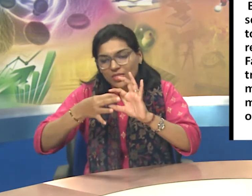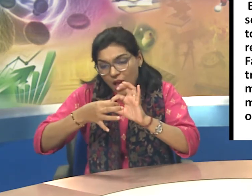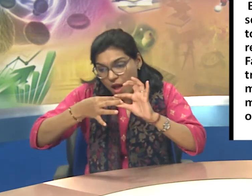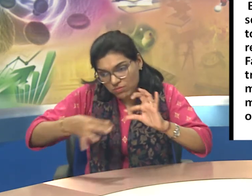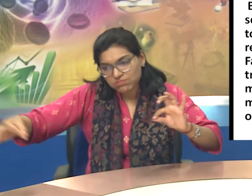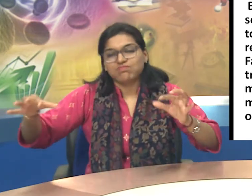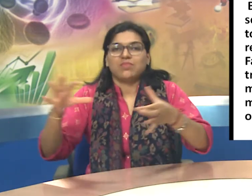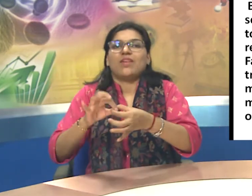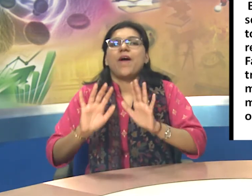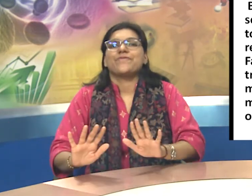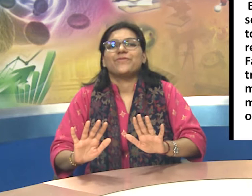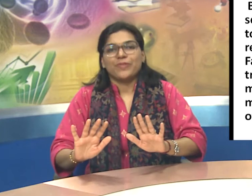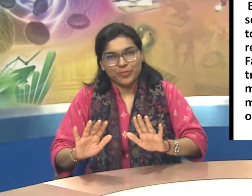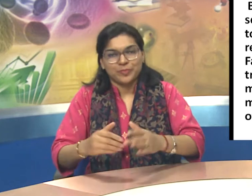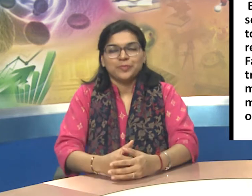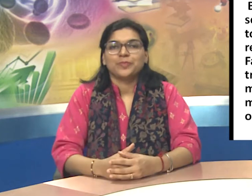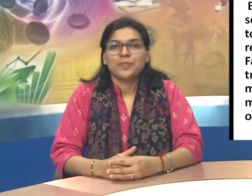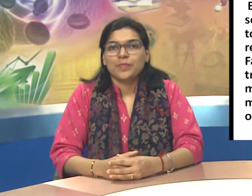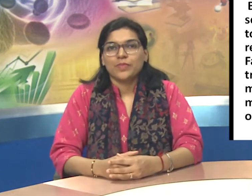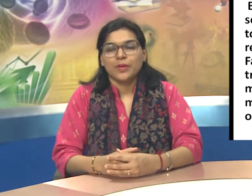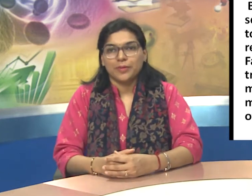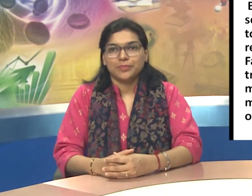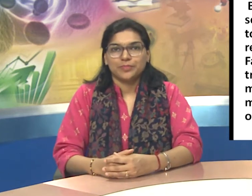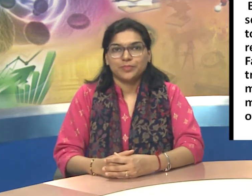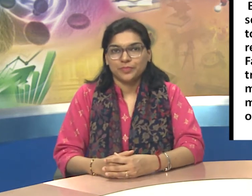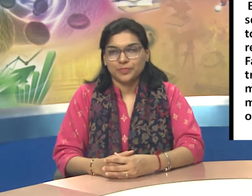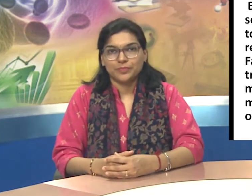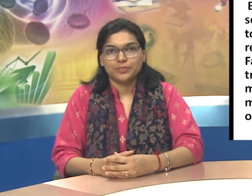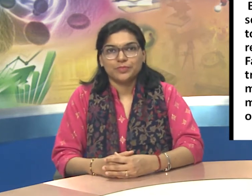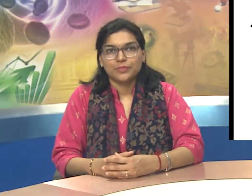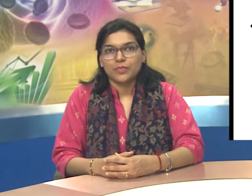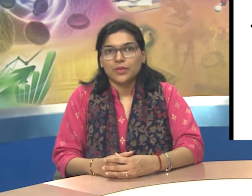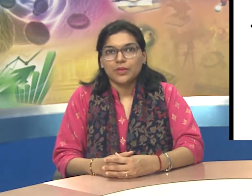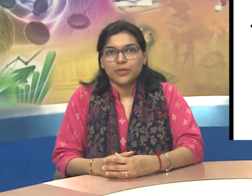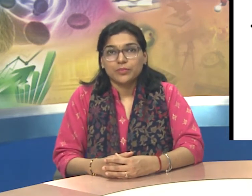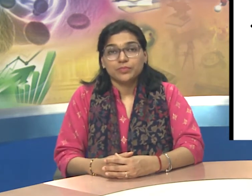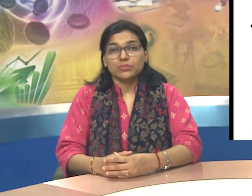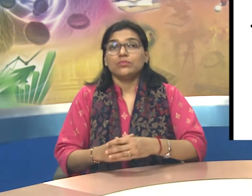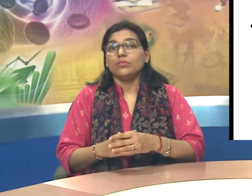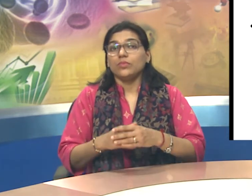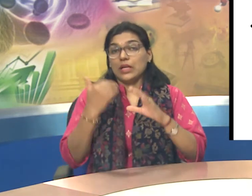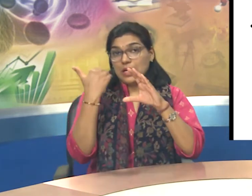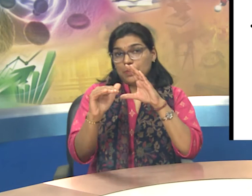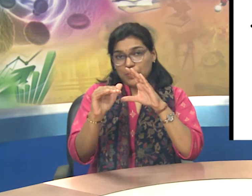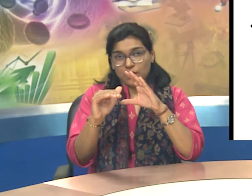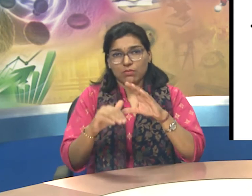operation, instant transmission of handwritten or printed matters.